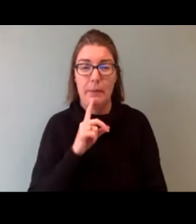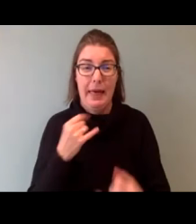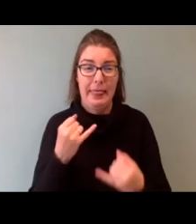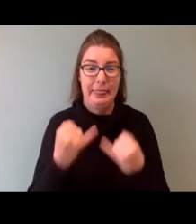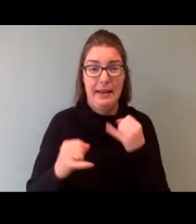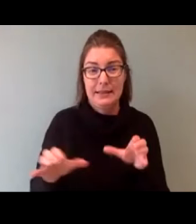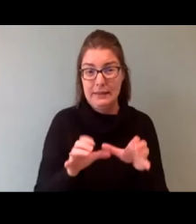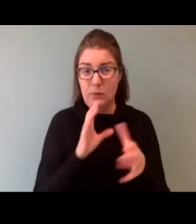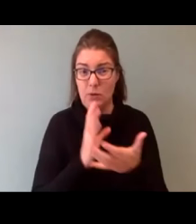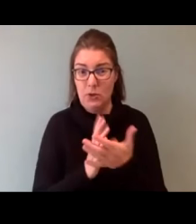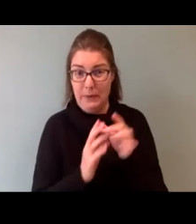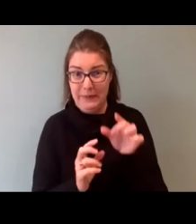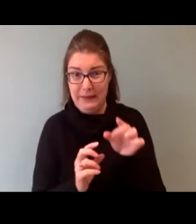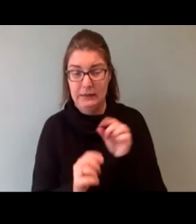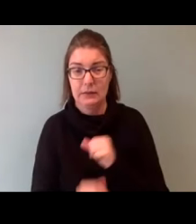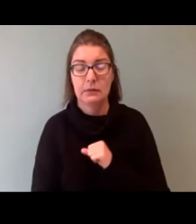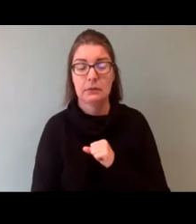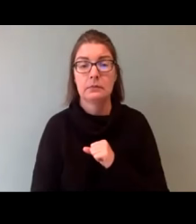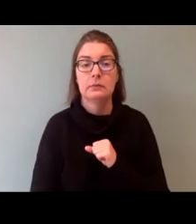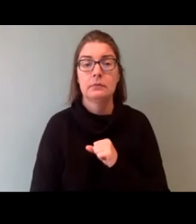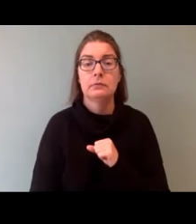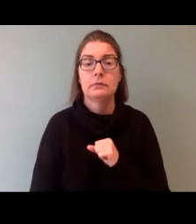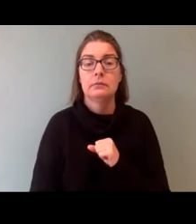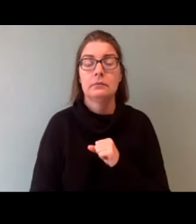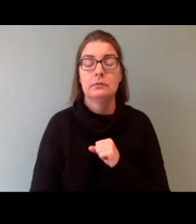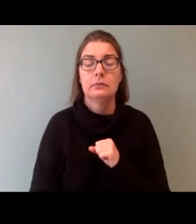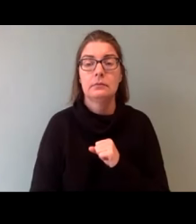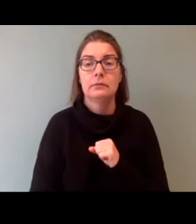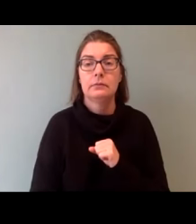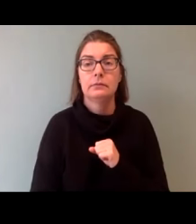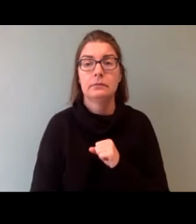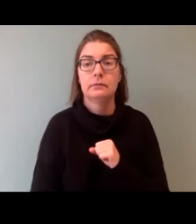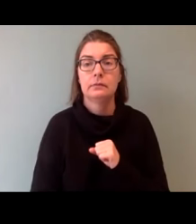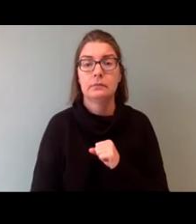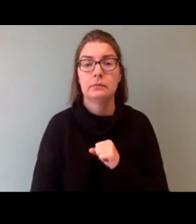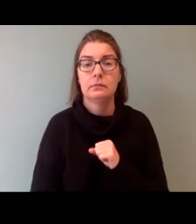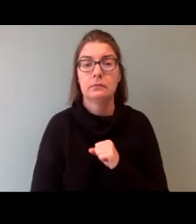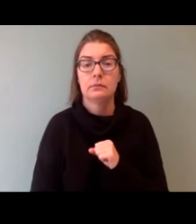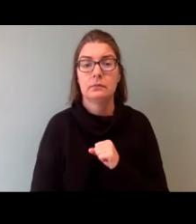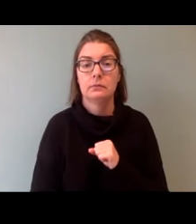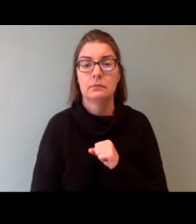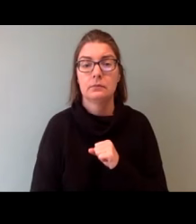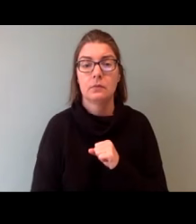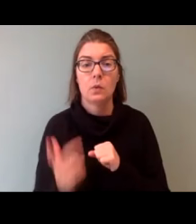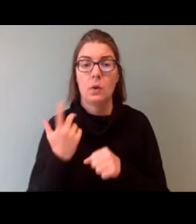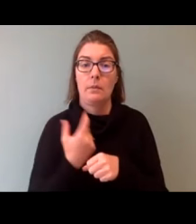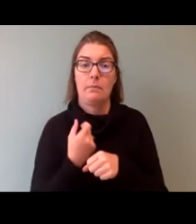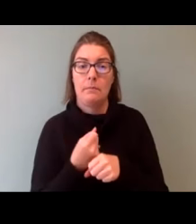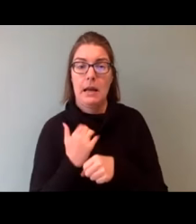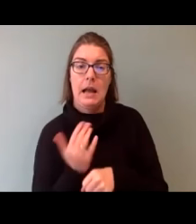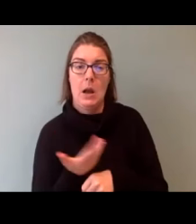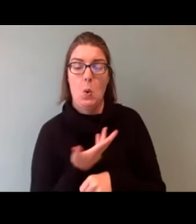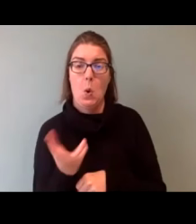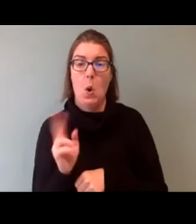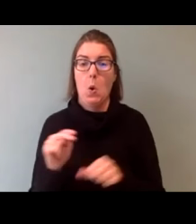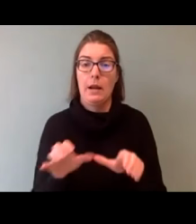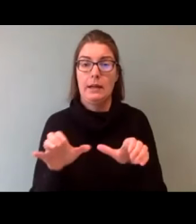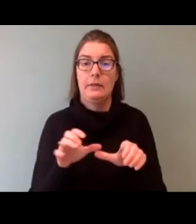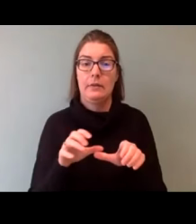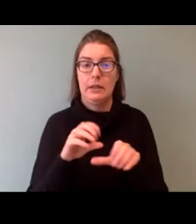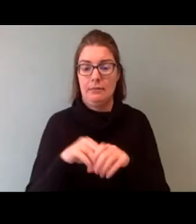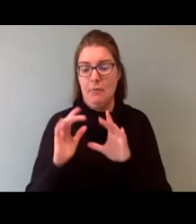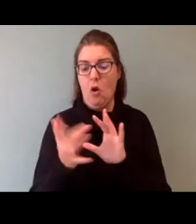we've got here, where we are going to create our own activity in a remote